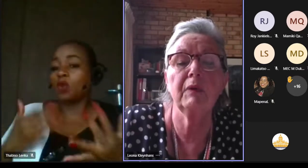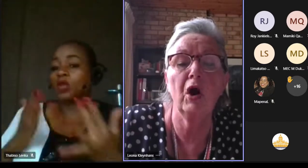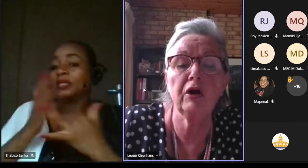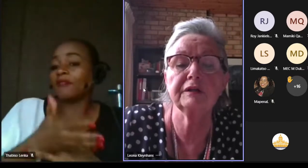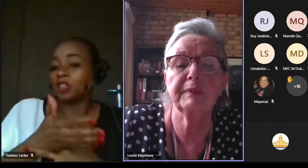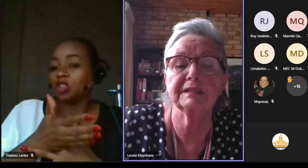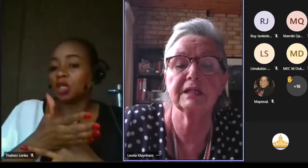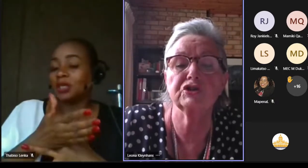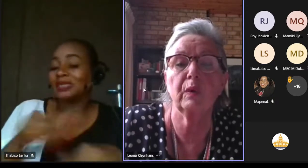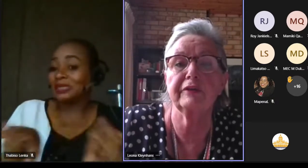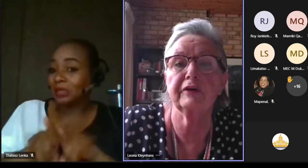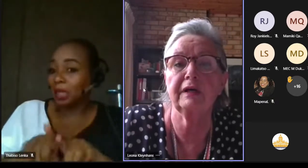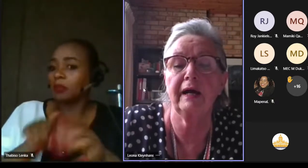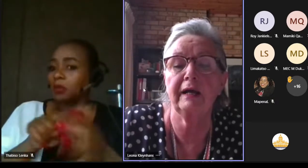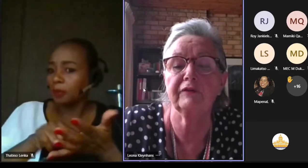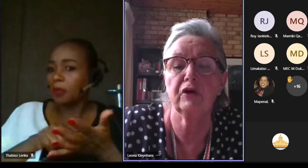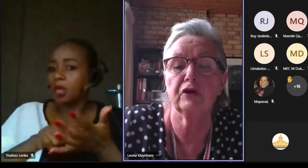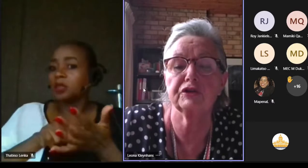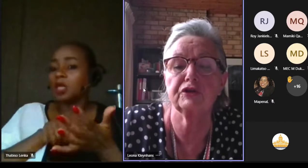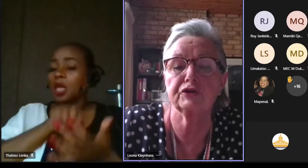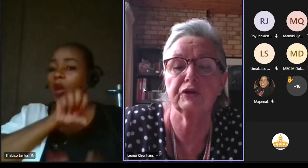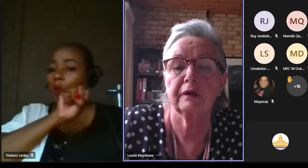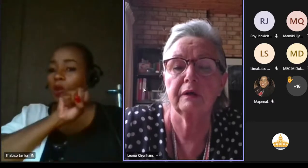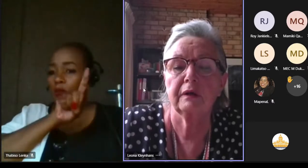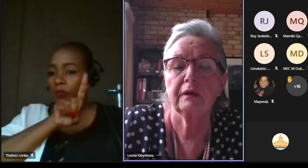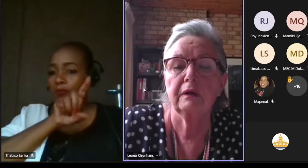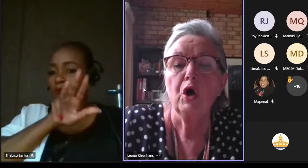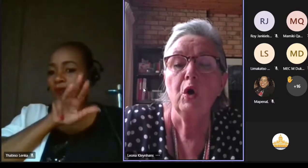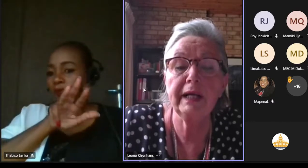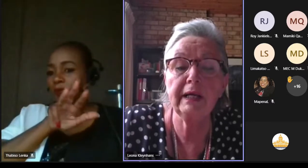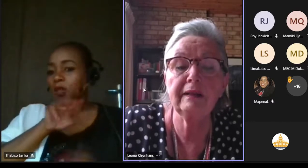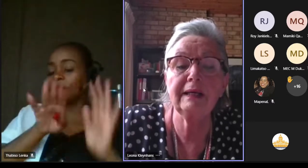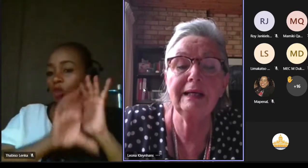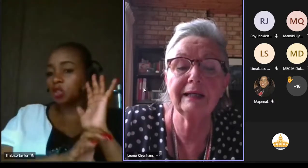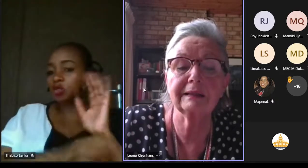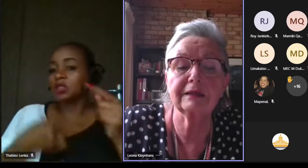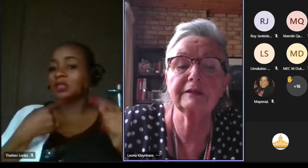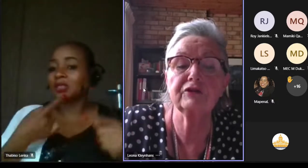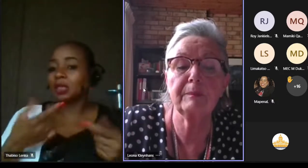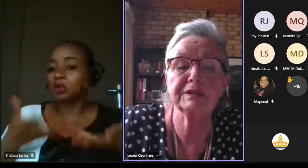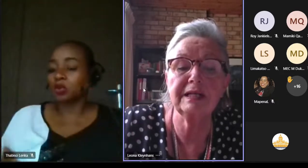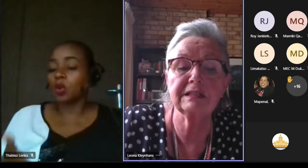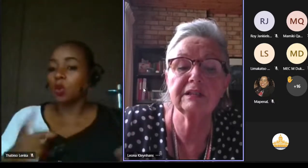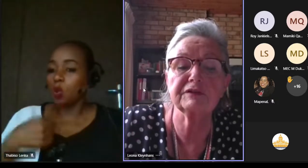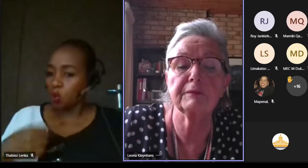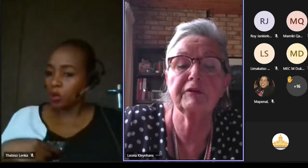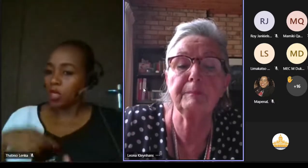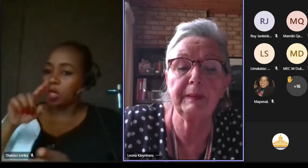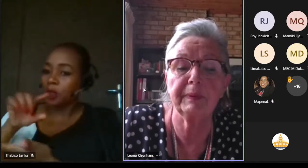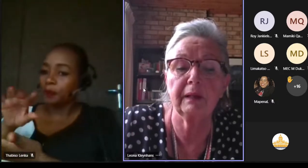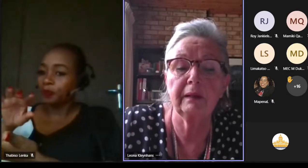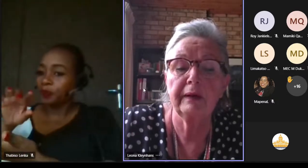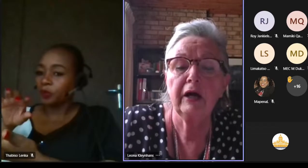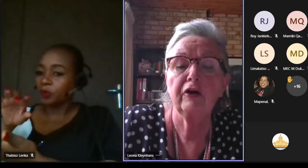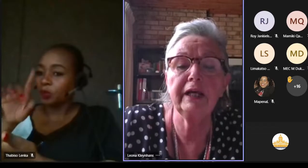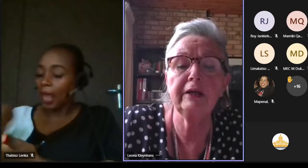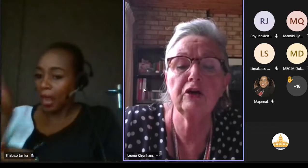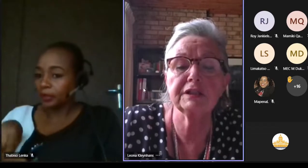as demanded by Section 139 of the Constitution? We, the elected representatives of the